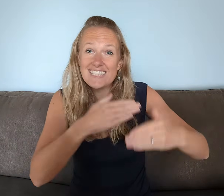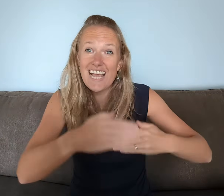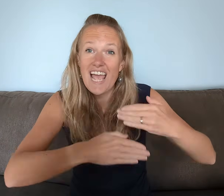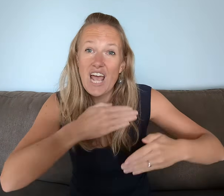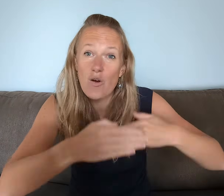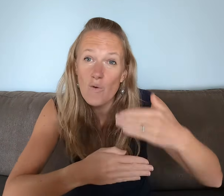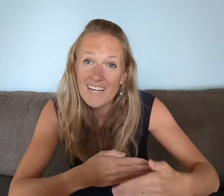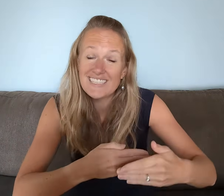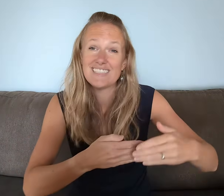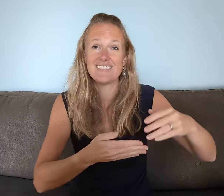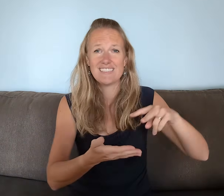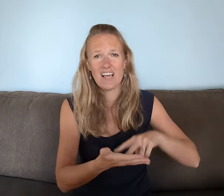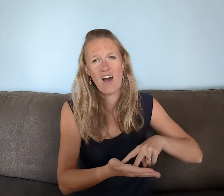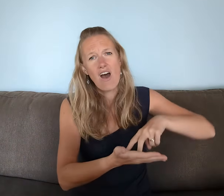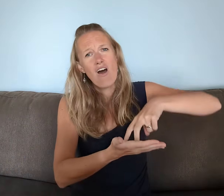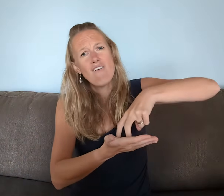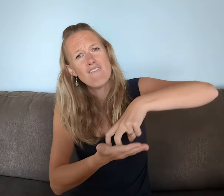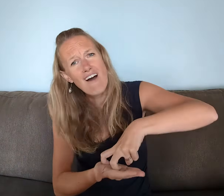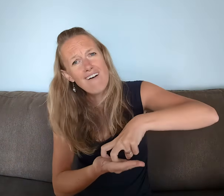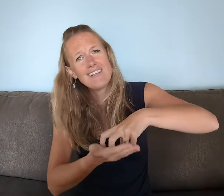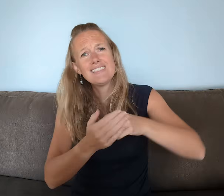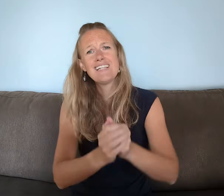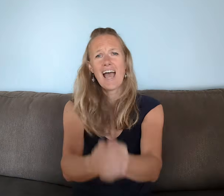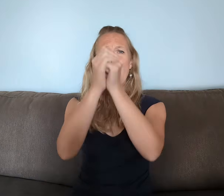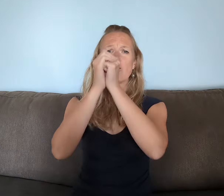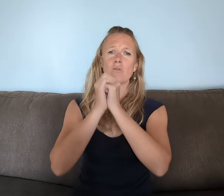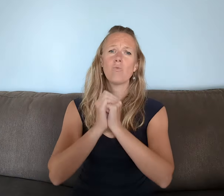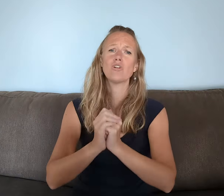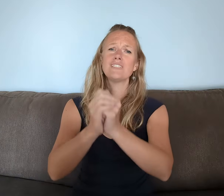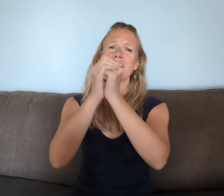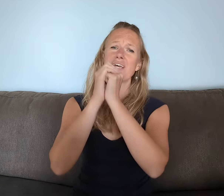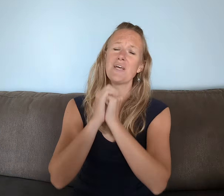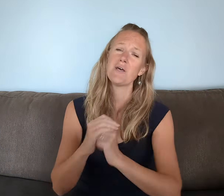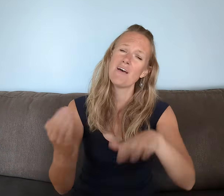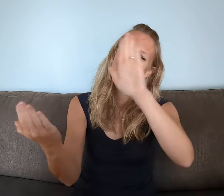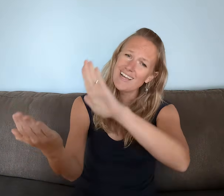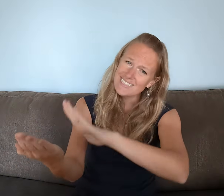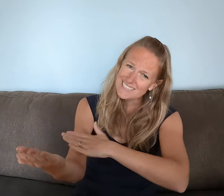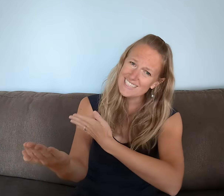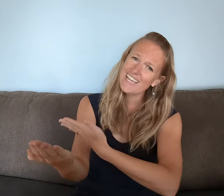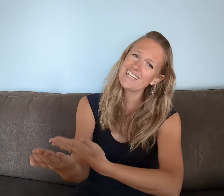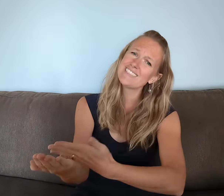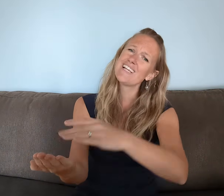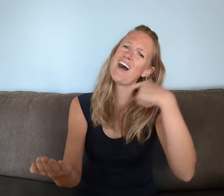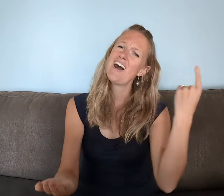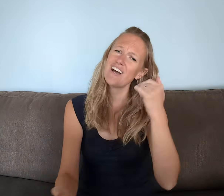1,000 generations falling down in worship to sing the song